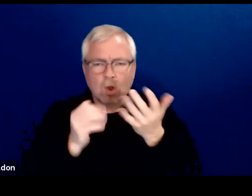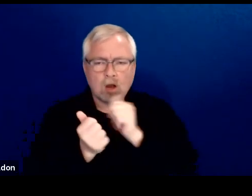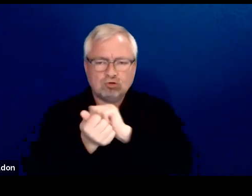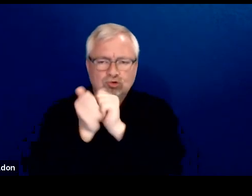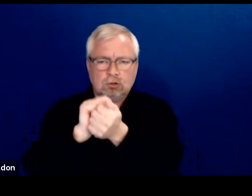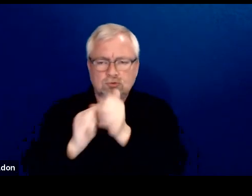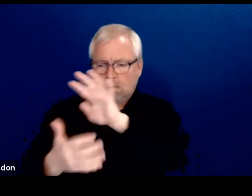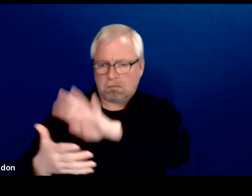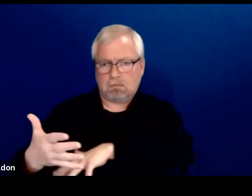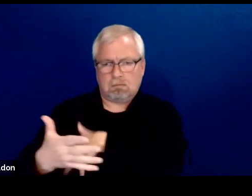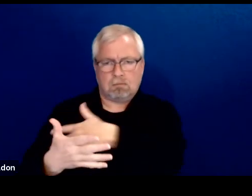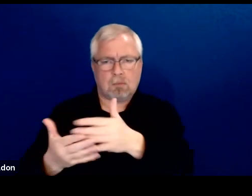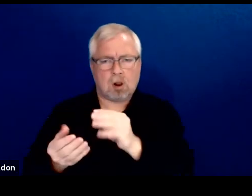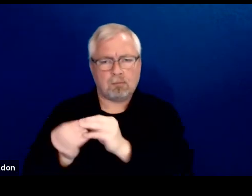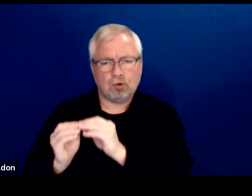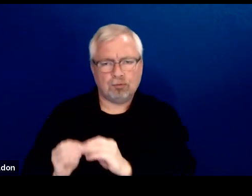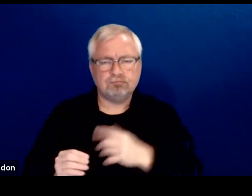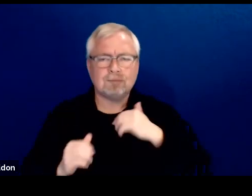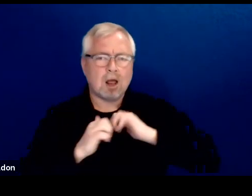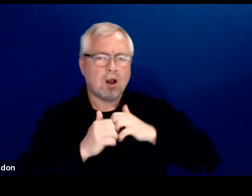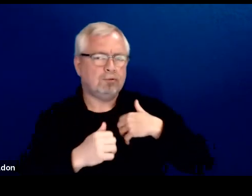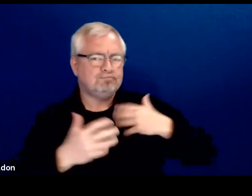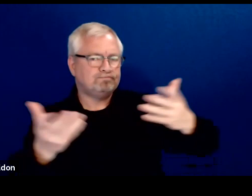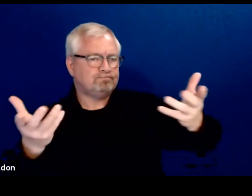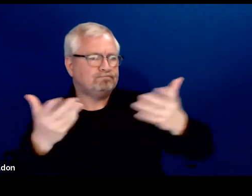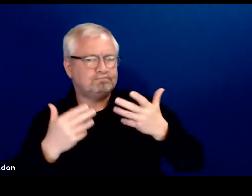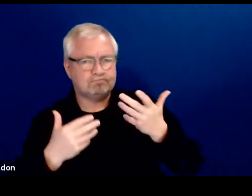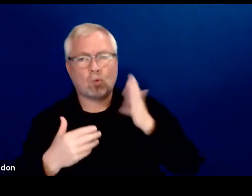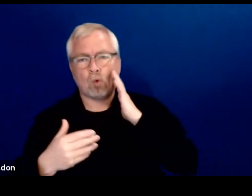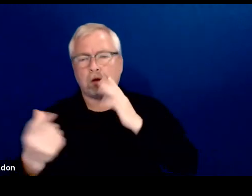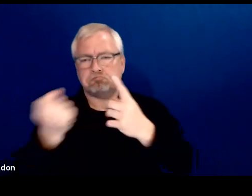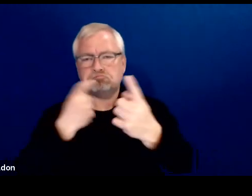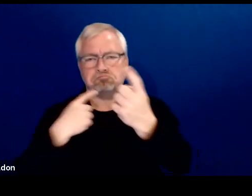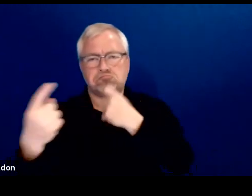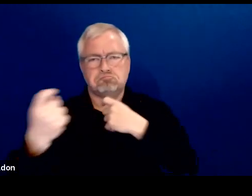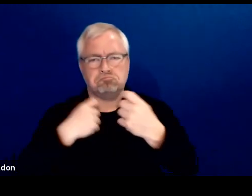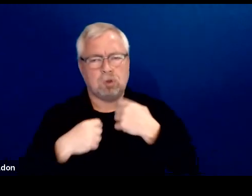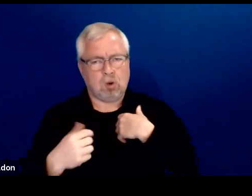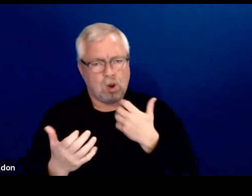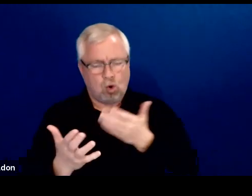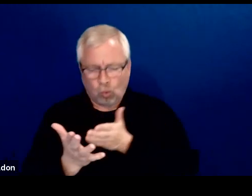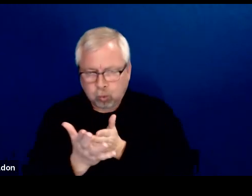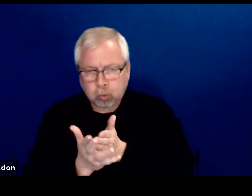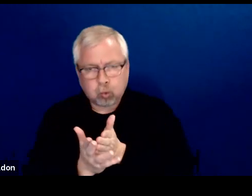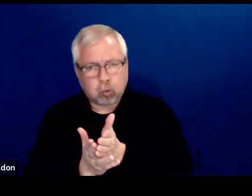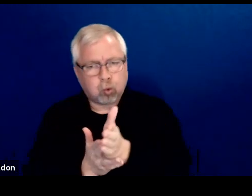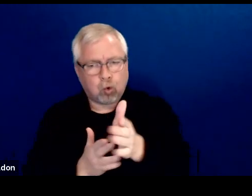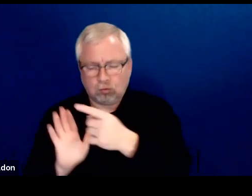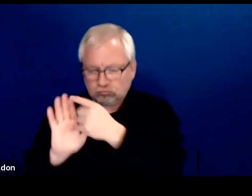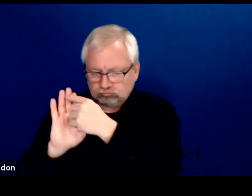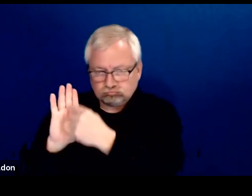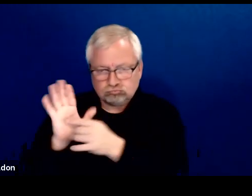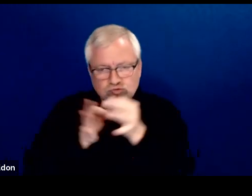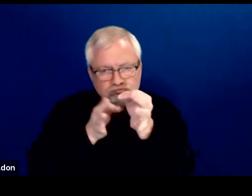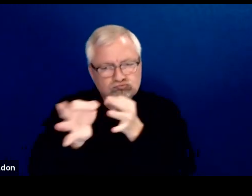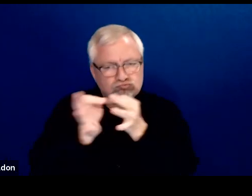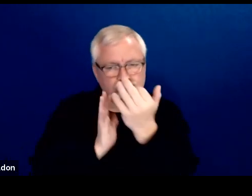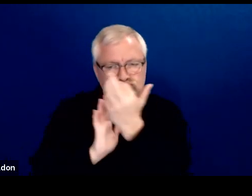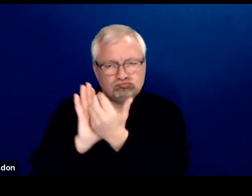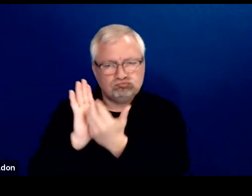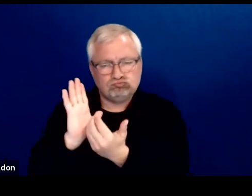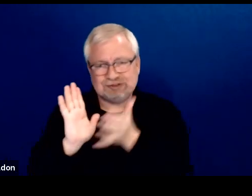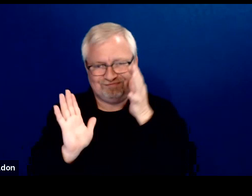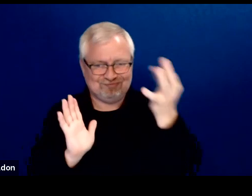few questions later, but just know that we're going to go thoroughly through the model updates for you. But as the governor has said, we